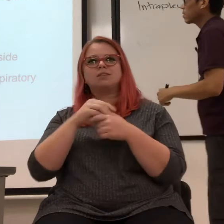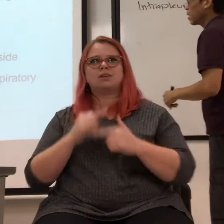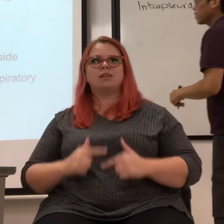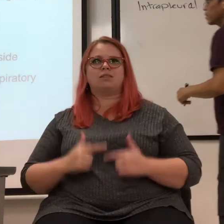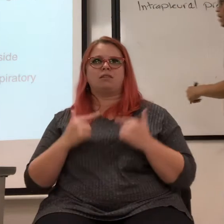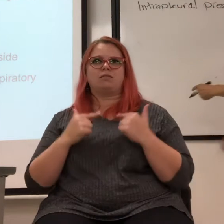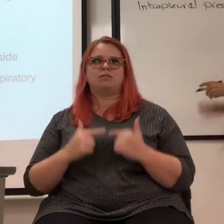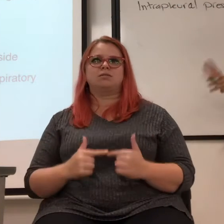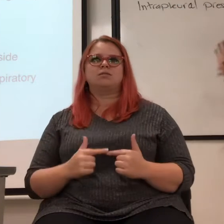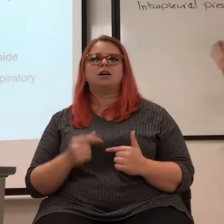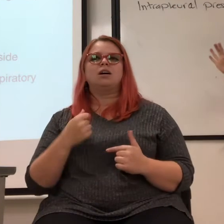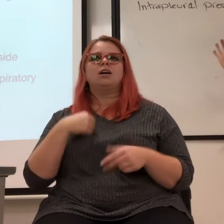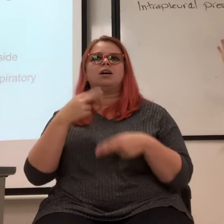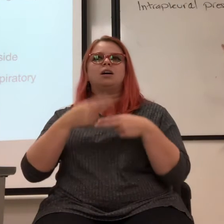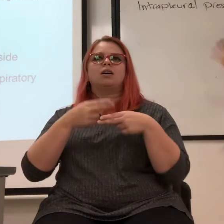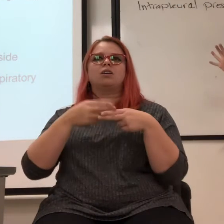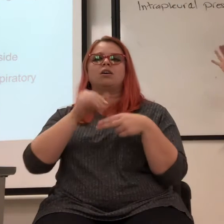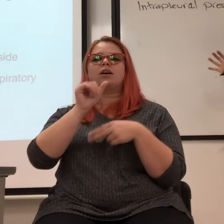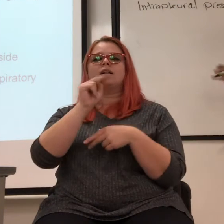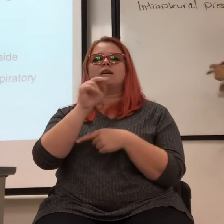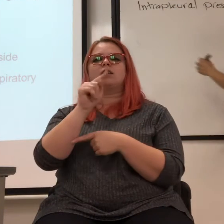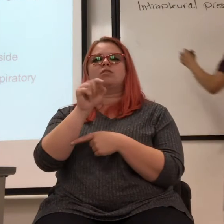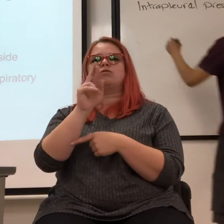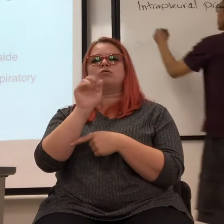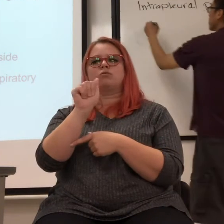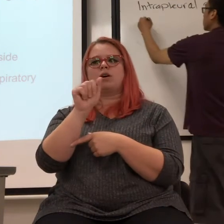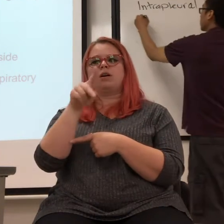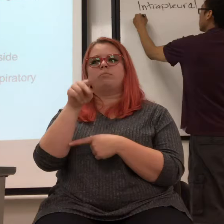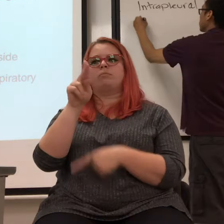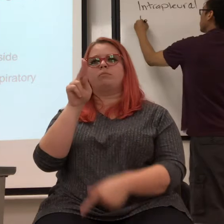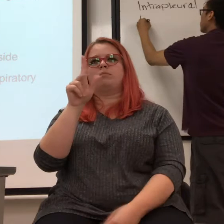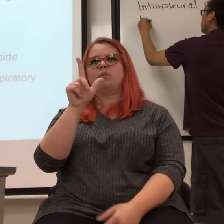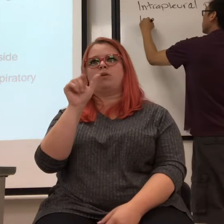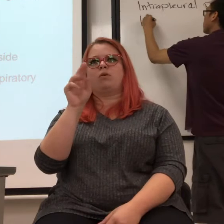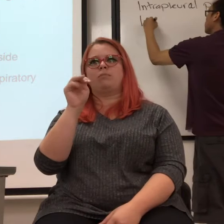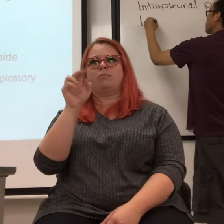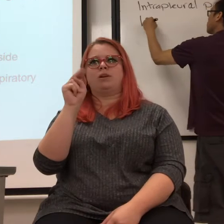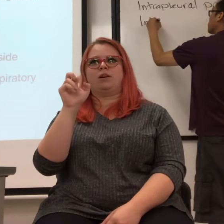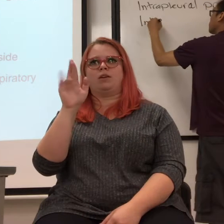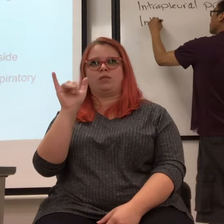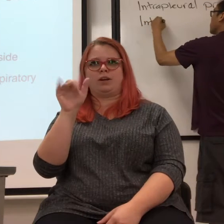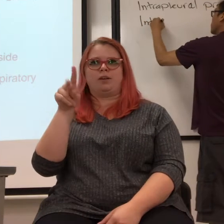lung, I call intrapulmonary pressure.